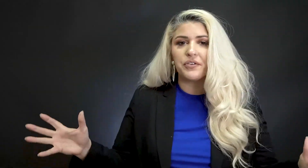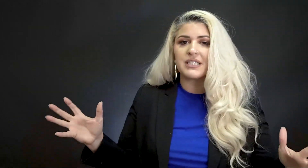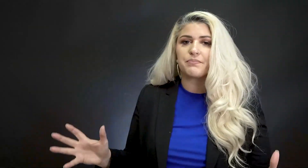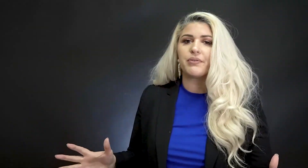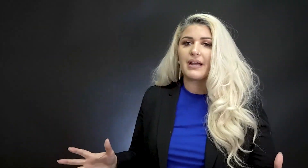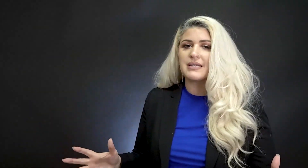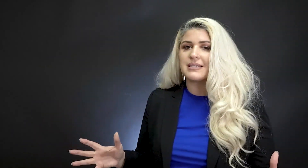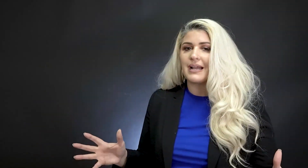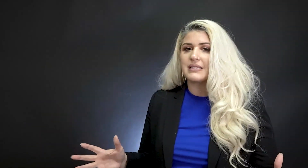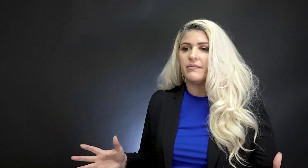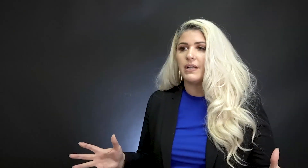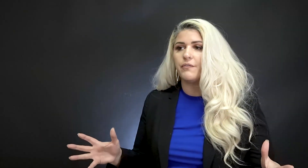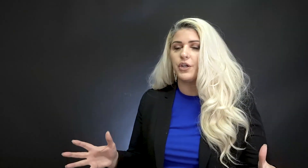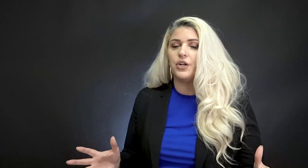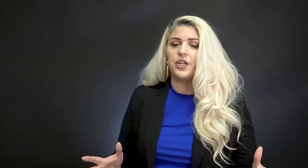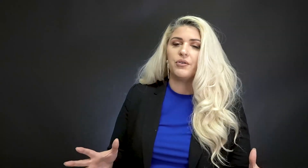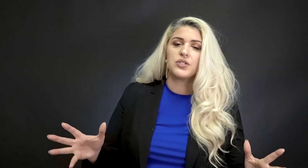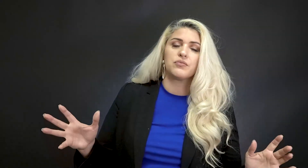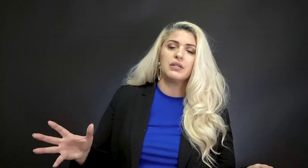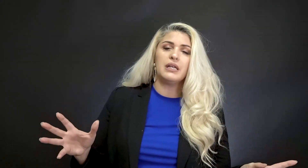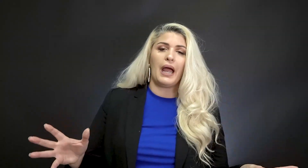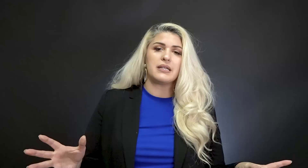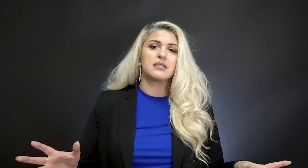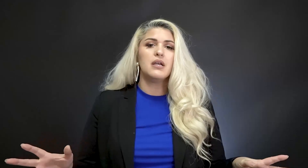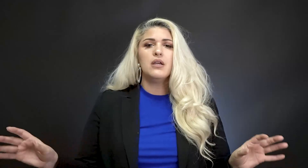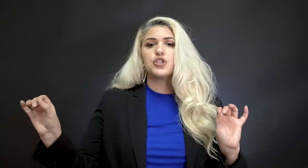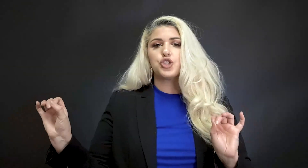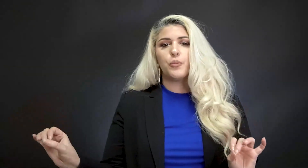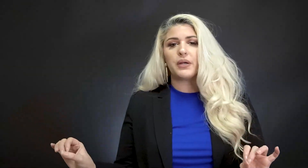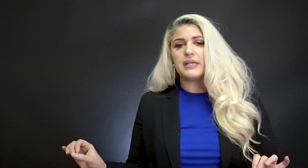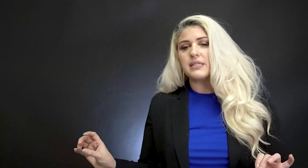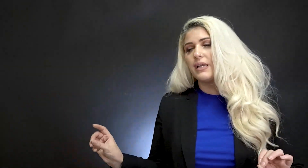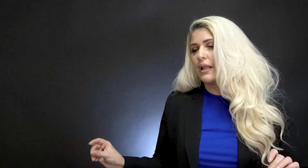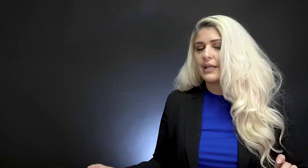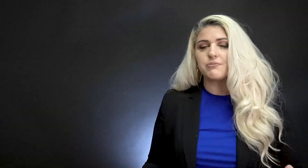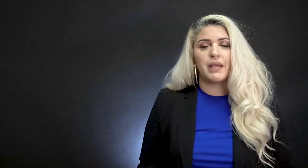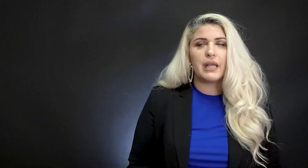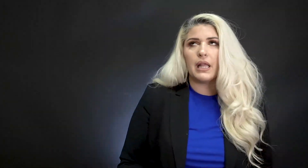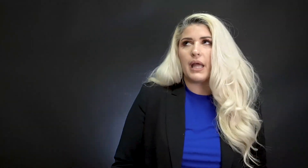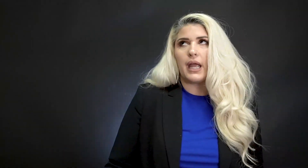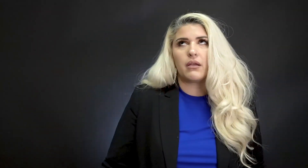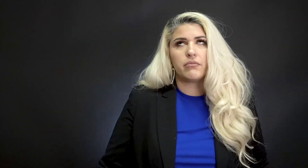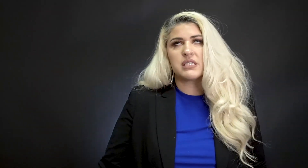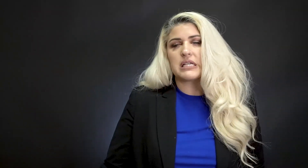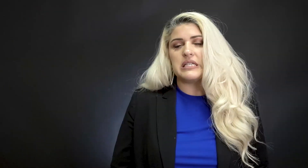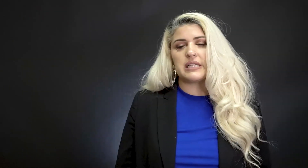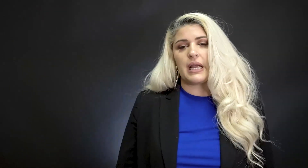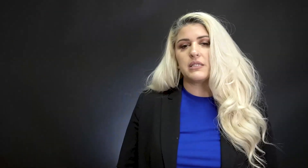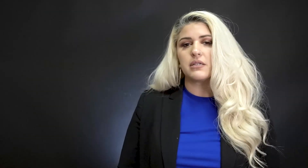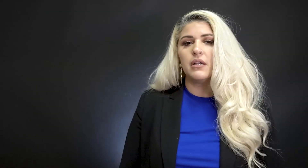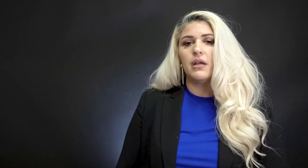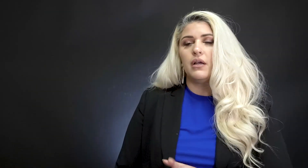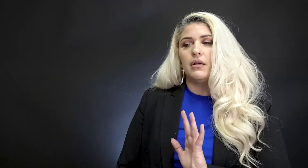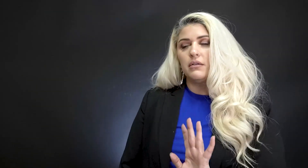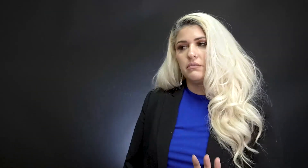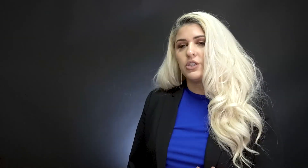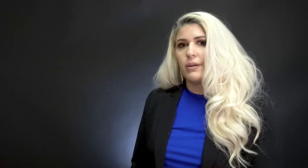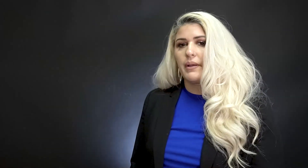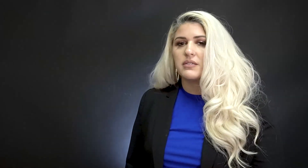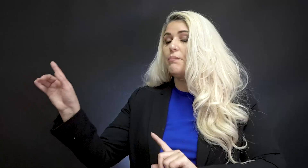perfect practice activity for you to do, and it's really nice, super easy, and I'll explain it in like 60 seconds. I'll do my best.